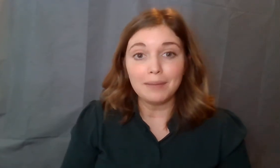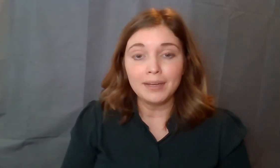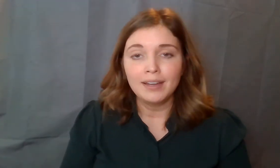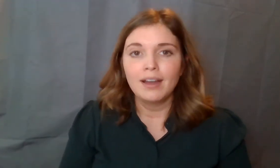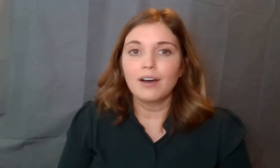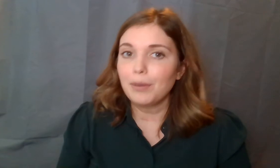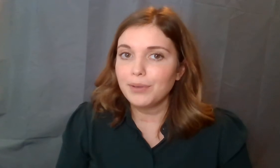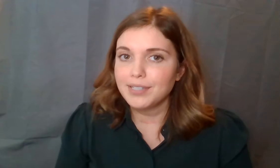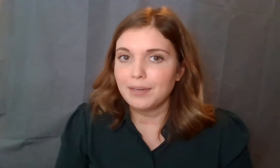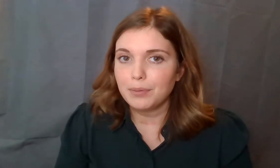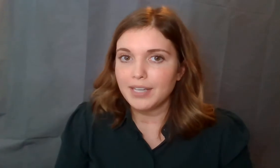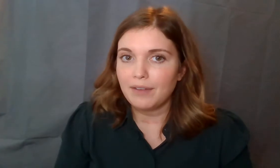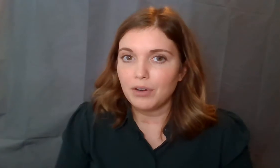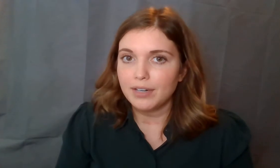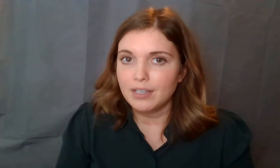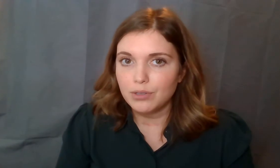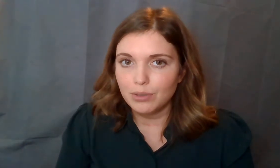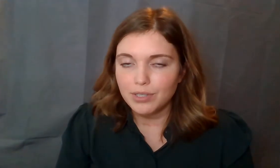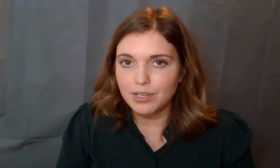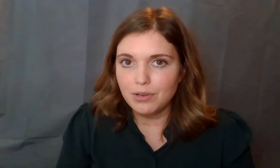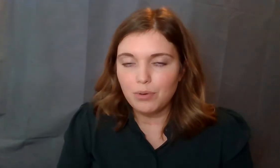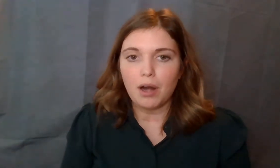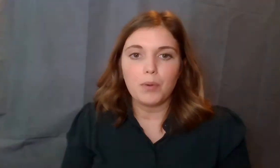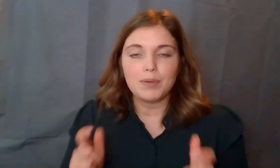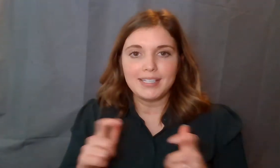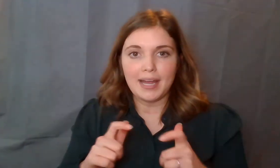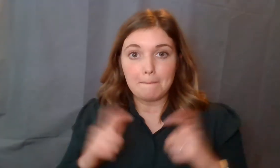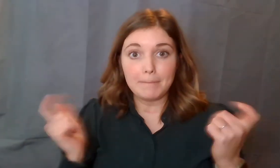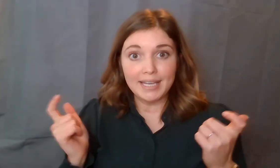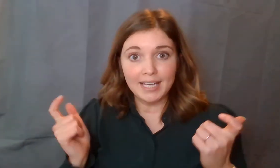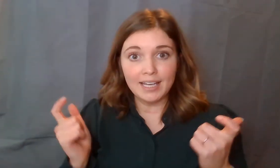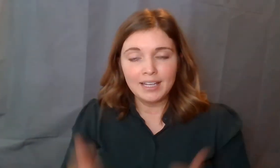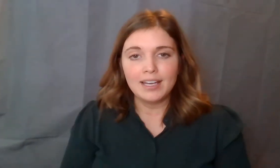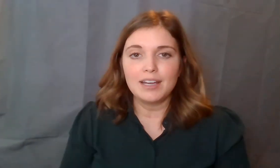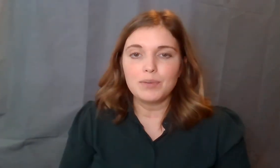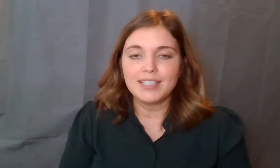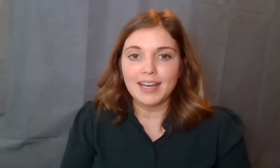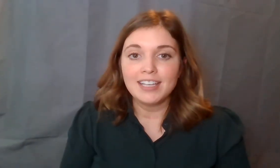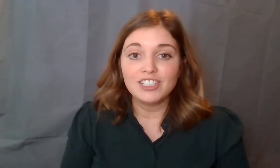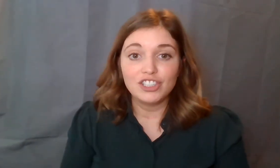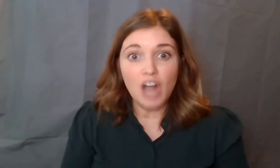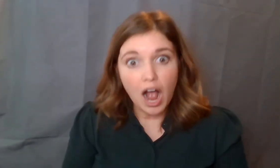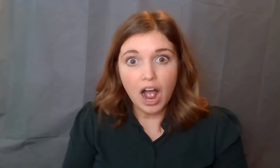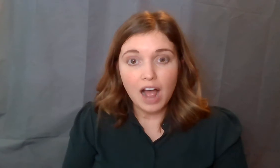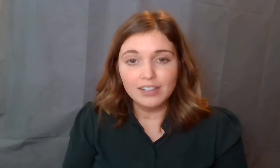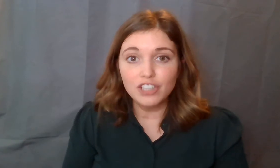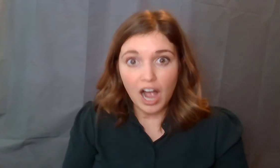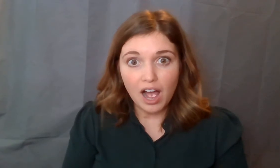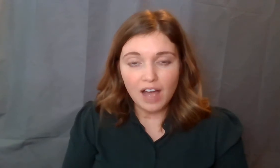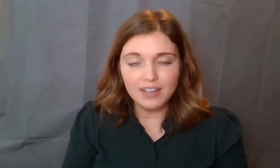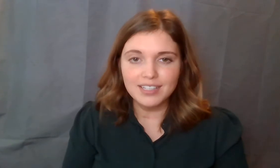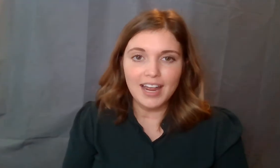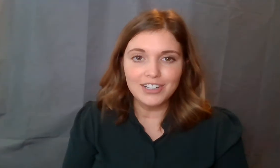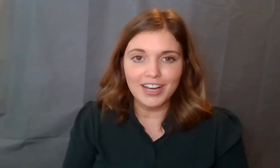them. A couple examples that I've already introduced to you are when we sign big and we said cha, cha,